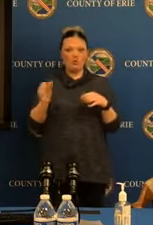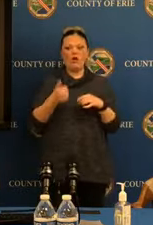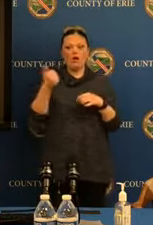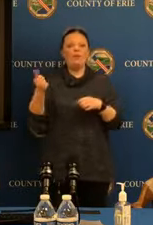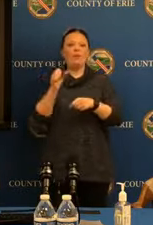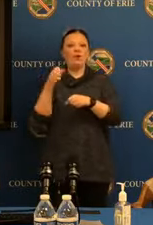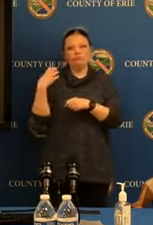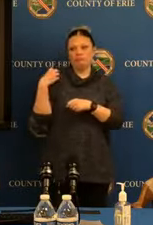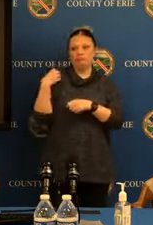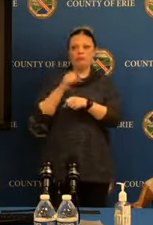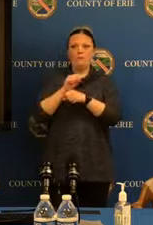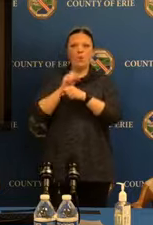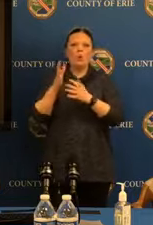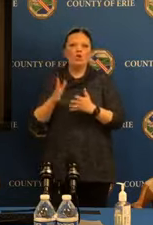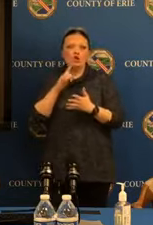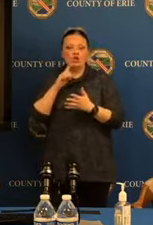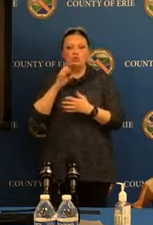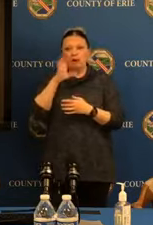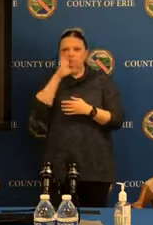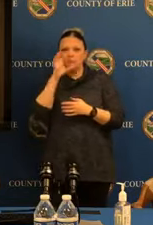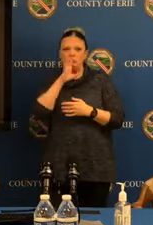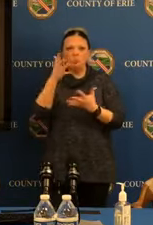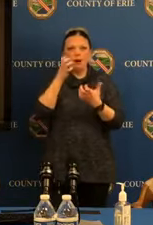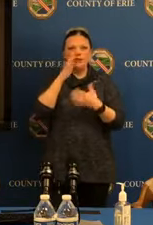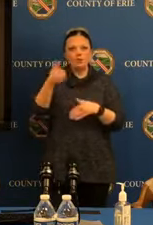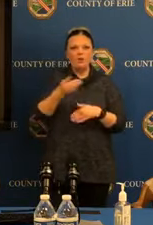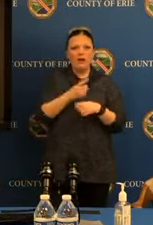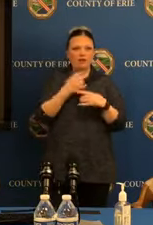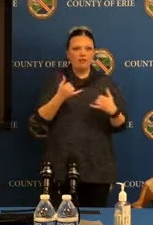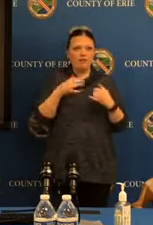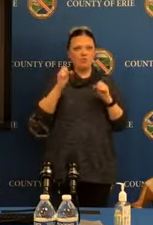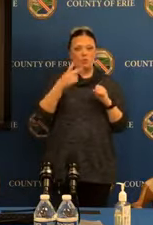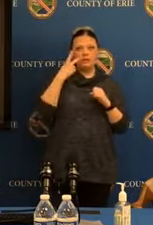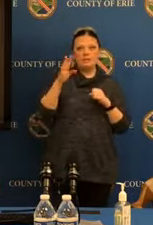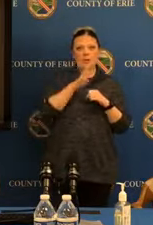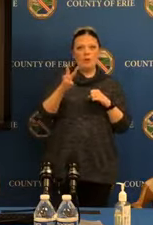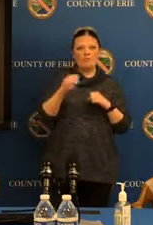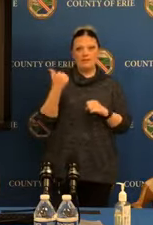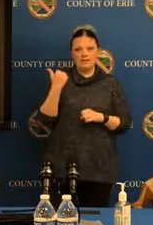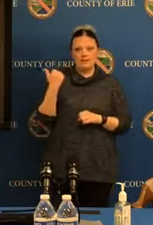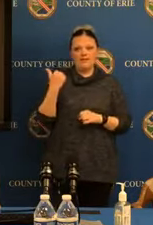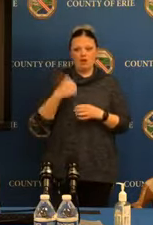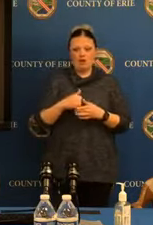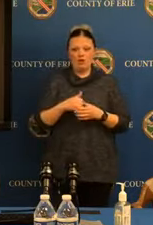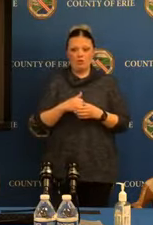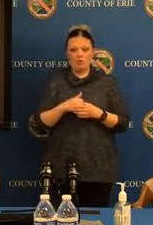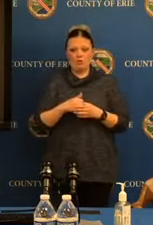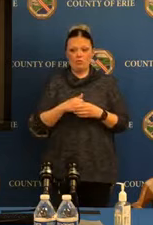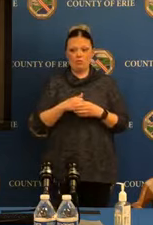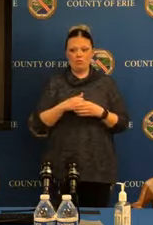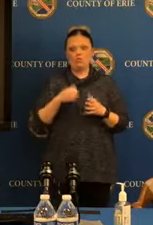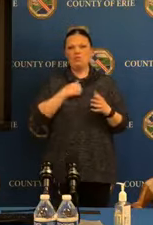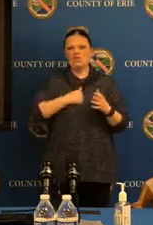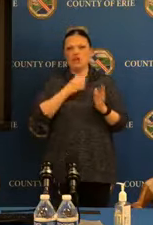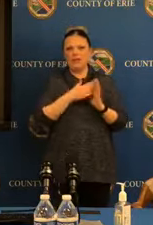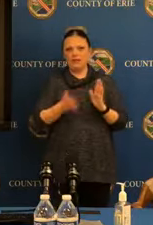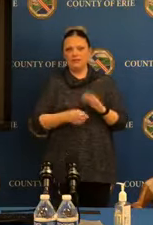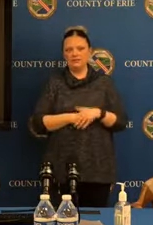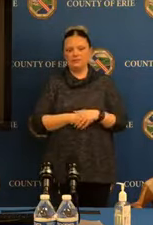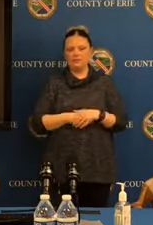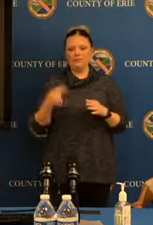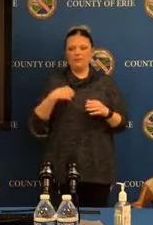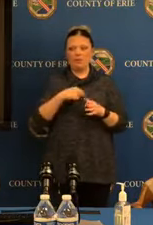employers that are looking to hire people at this time. You can see the websites here, on the next page, and